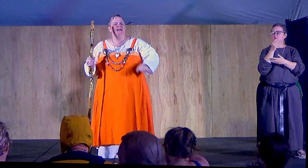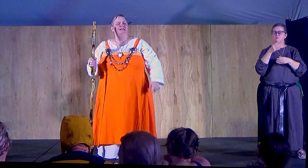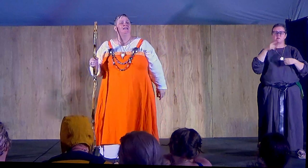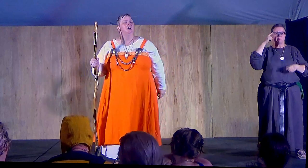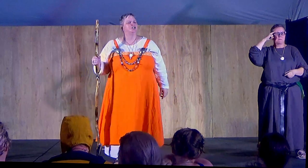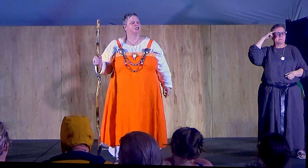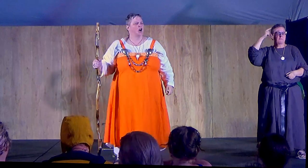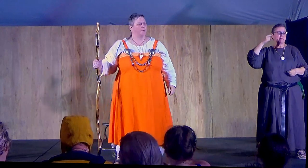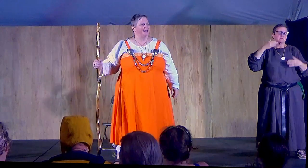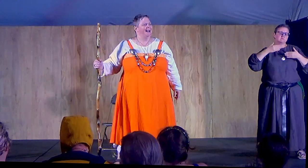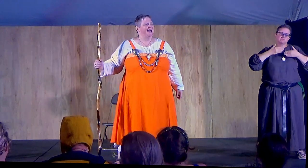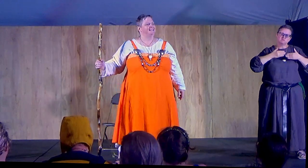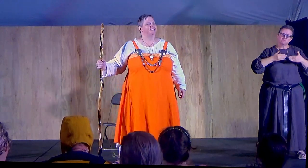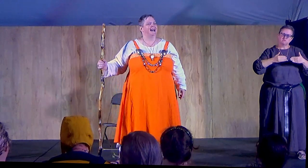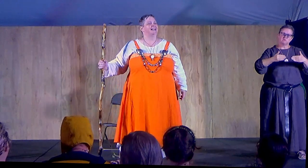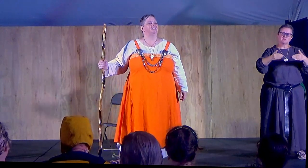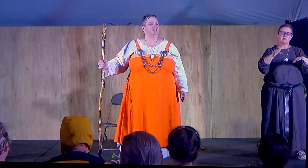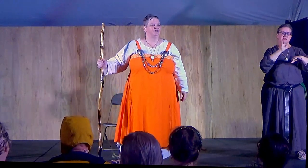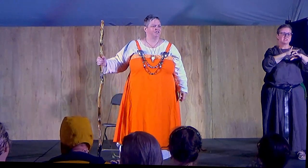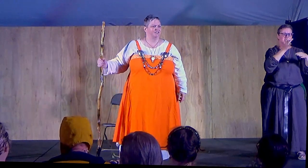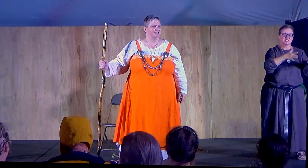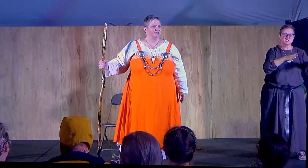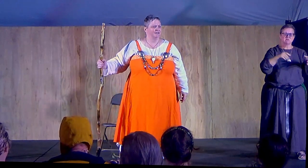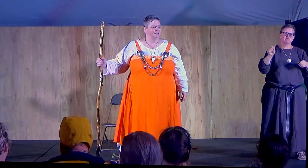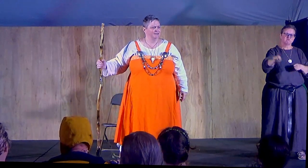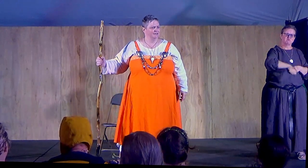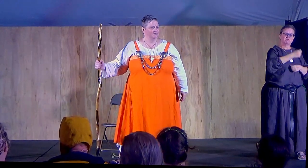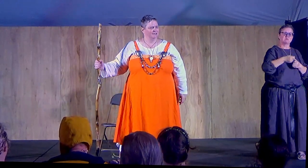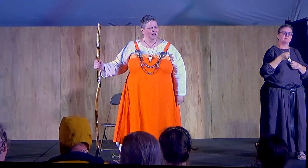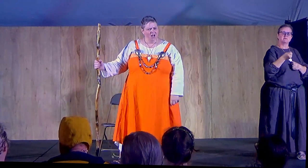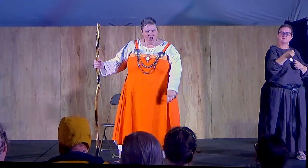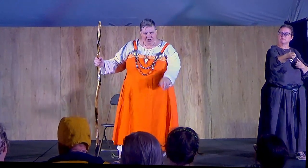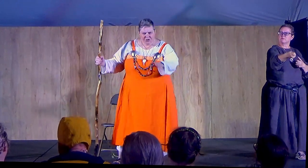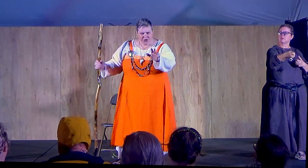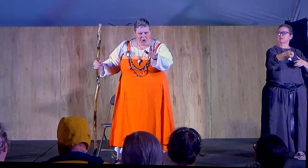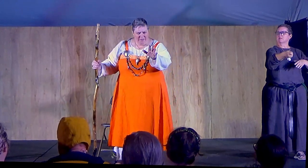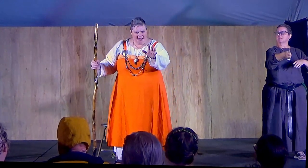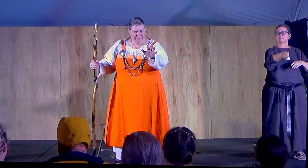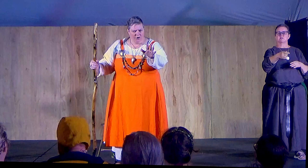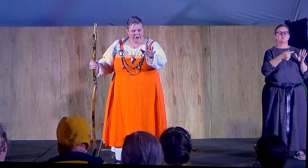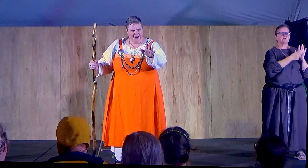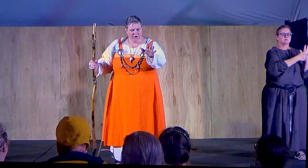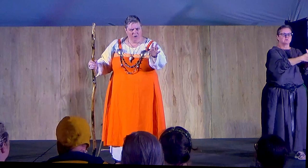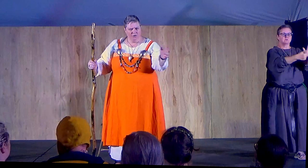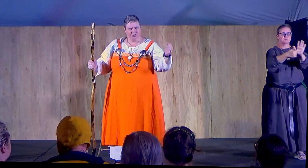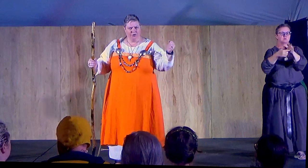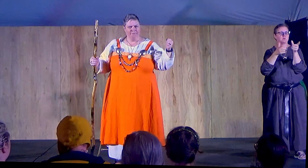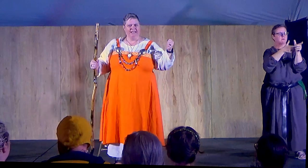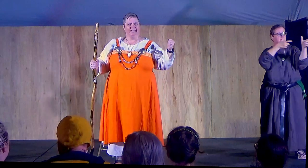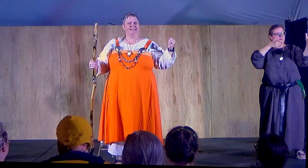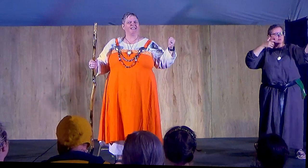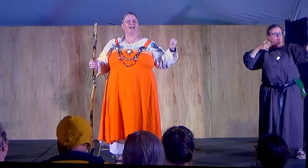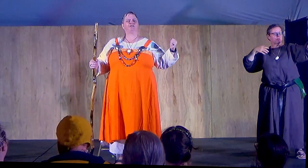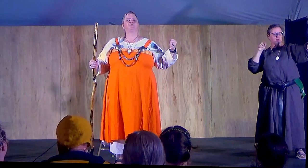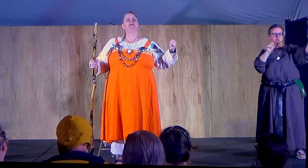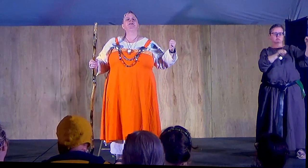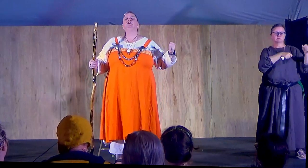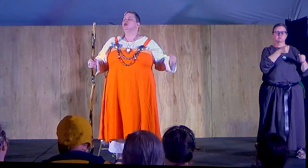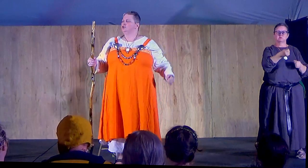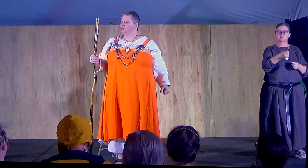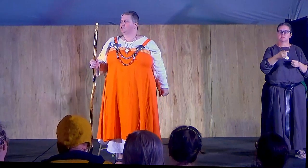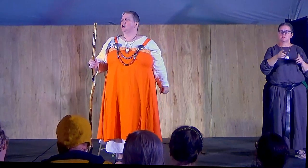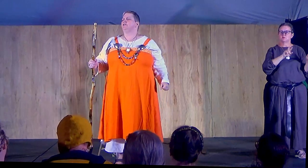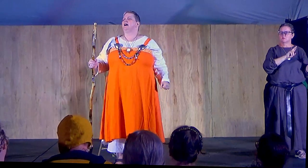ever steady, sharp as Atlantean steel. Show them your arrows, your blades at the